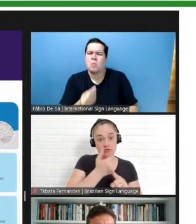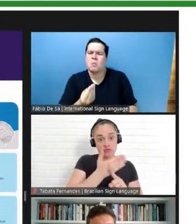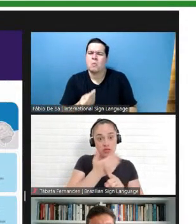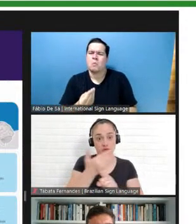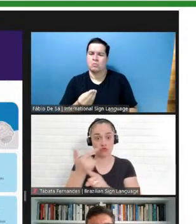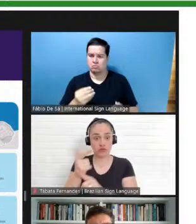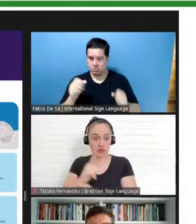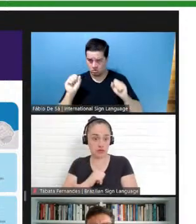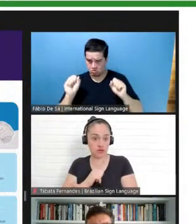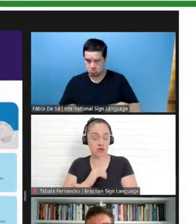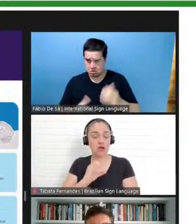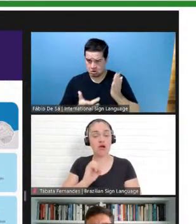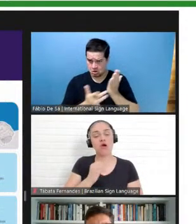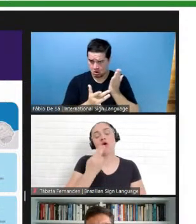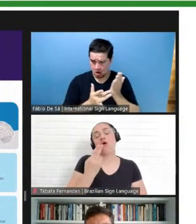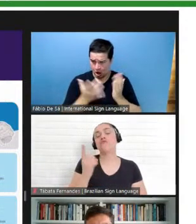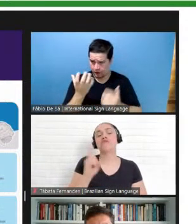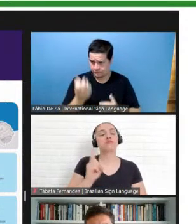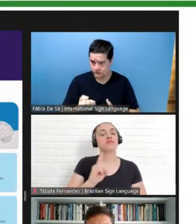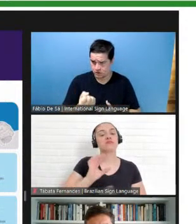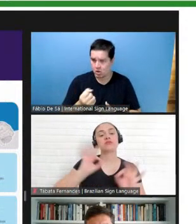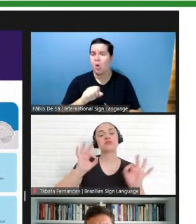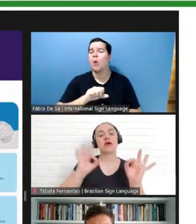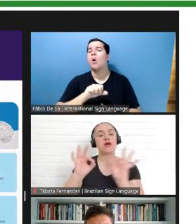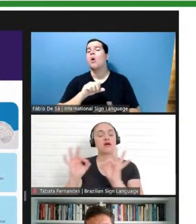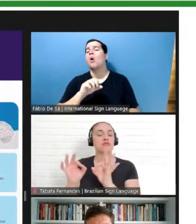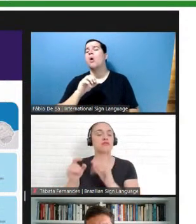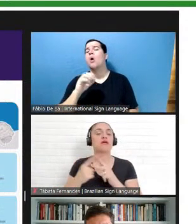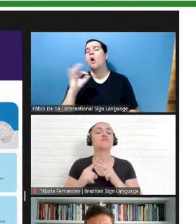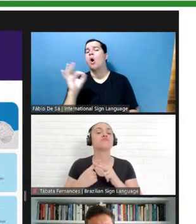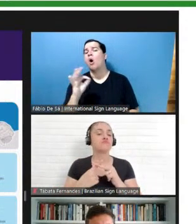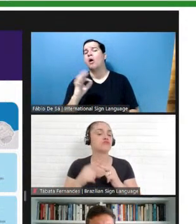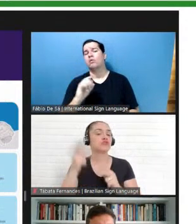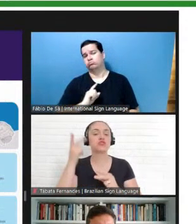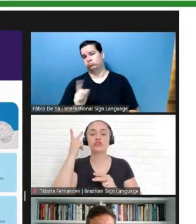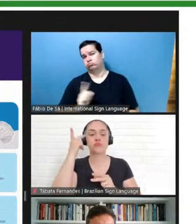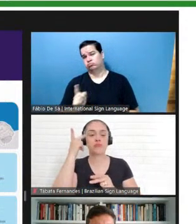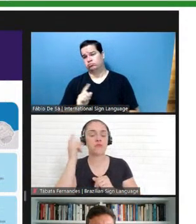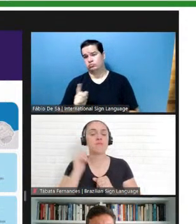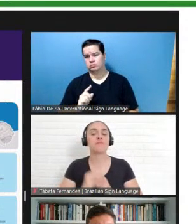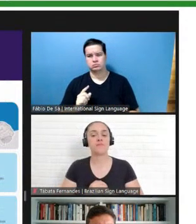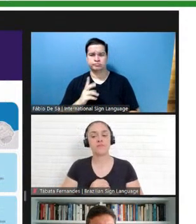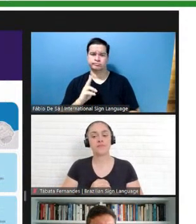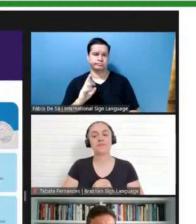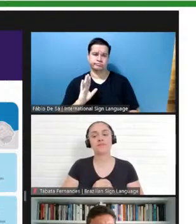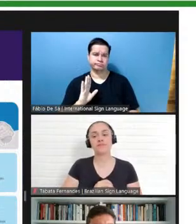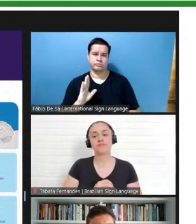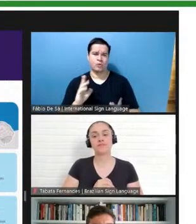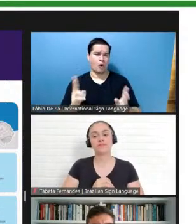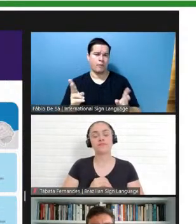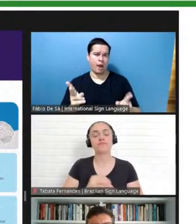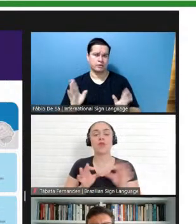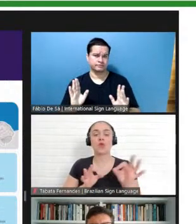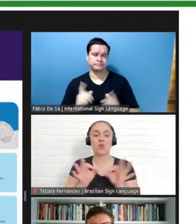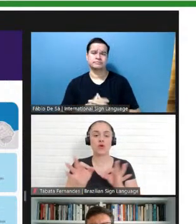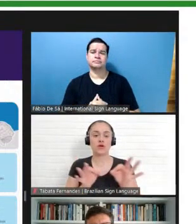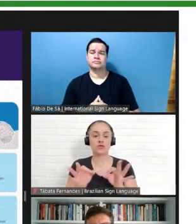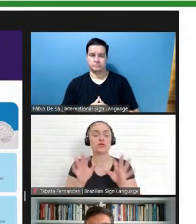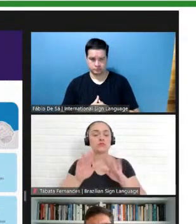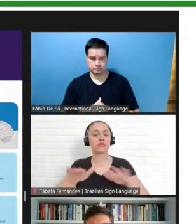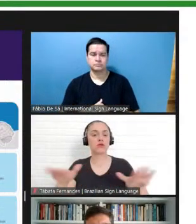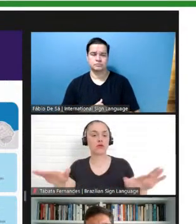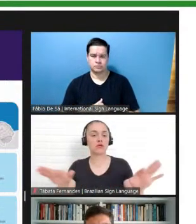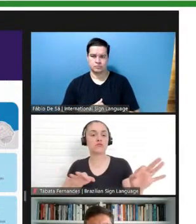and strategies and classroom practices that we could think about organizing,